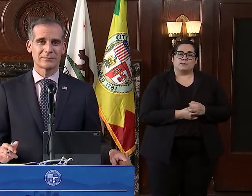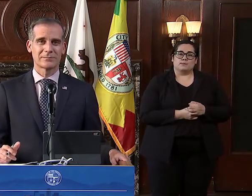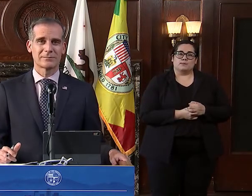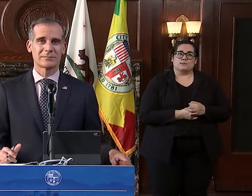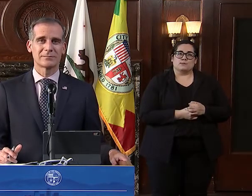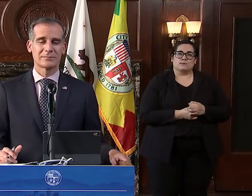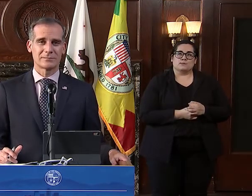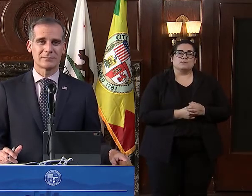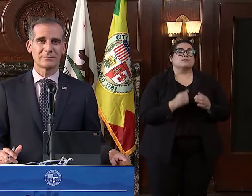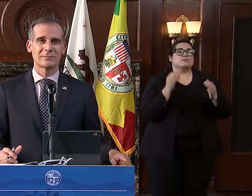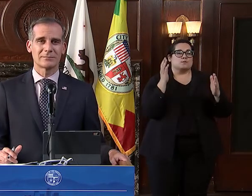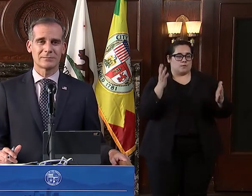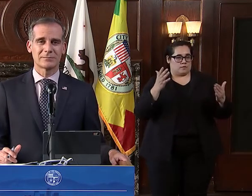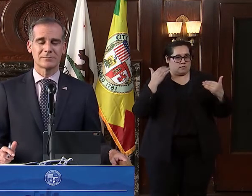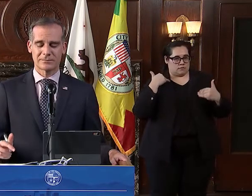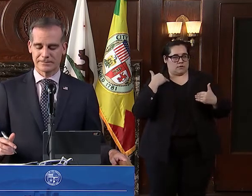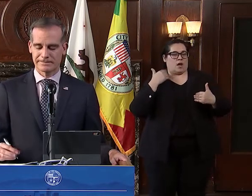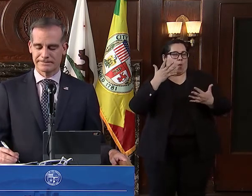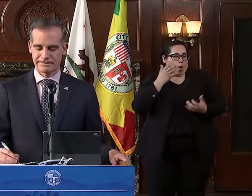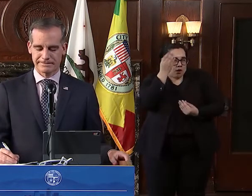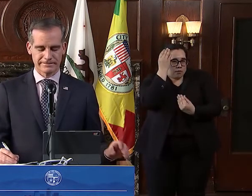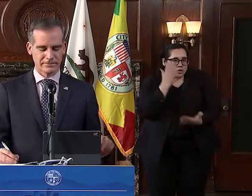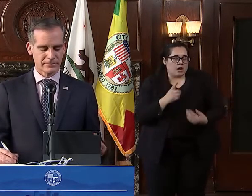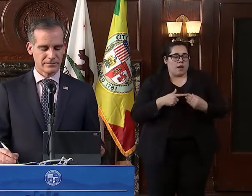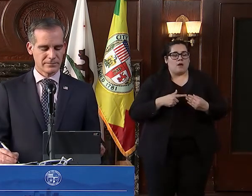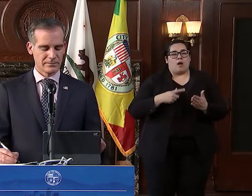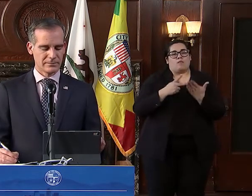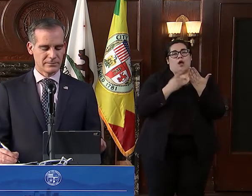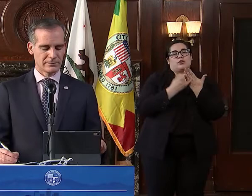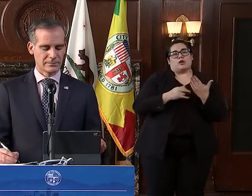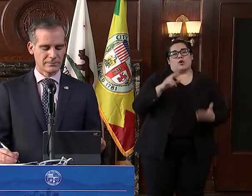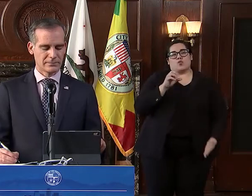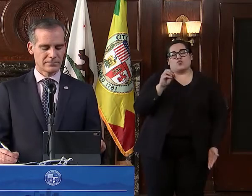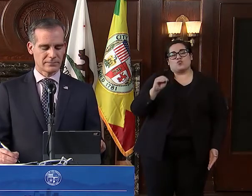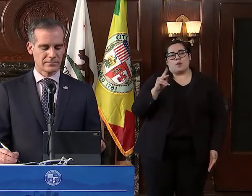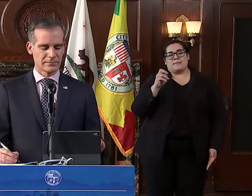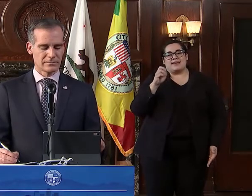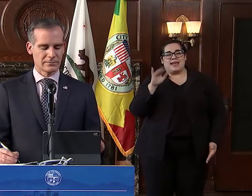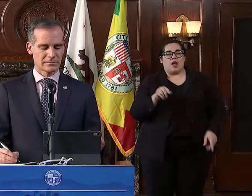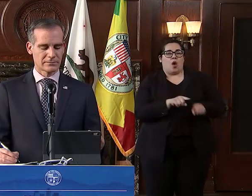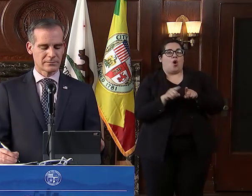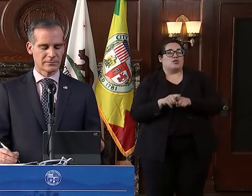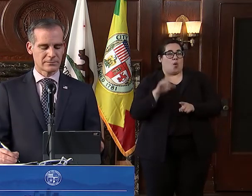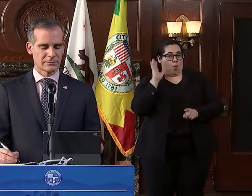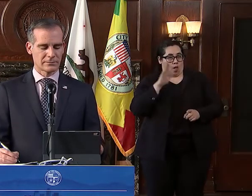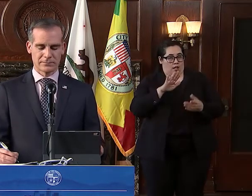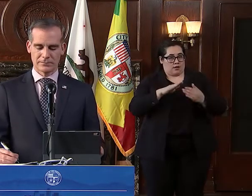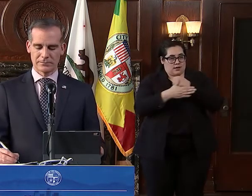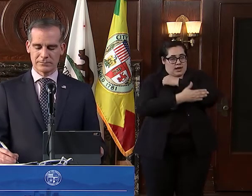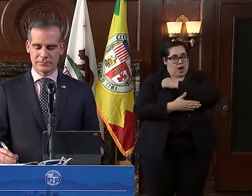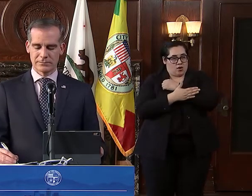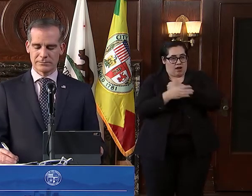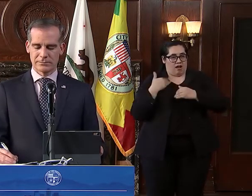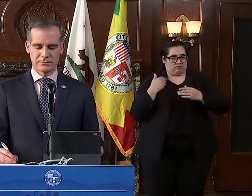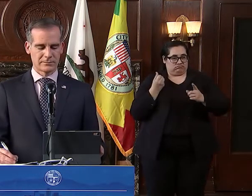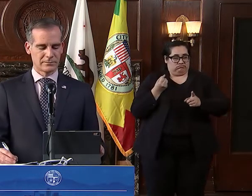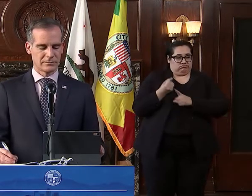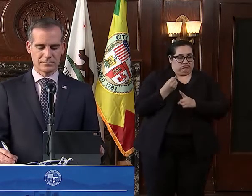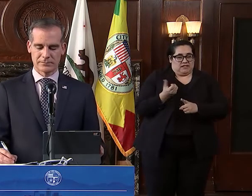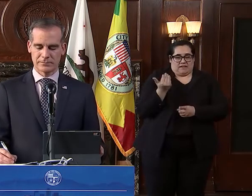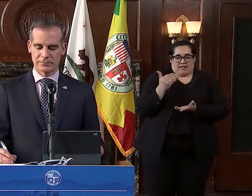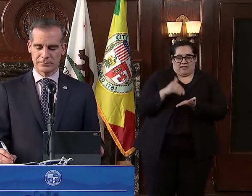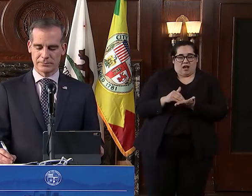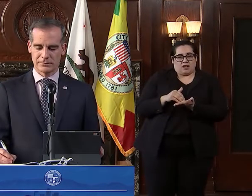Would like to get an update on Project Room Key, and do you think the county is ever going to hit this 15,000 goal? If so, by when?